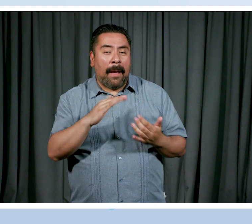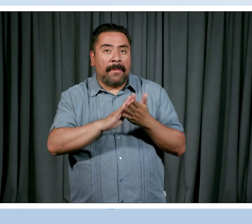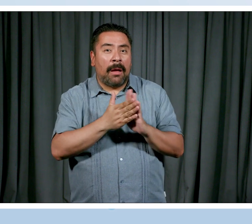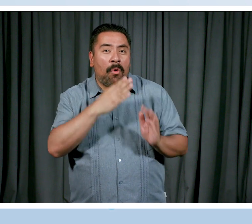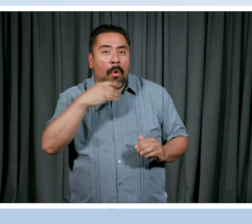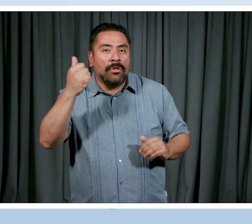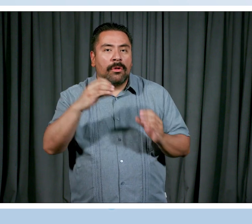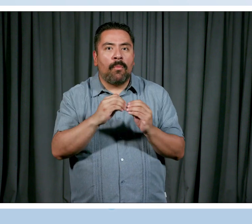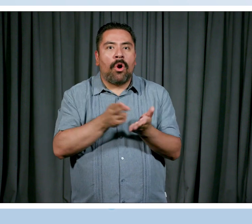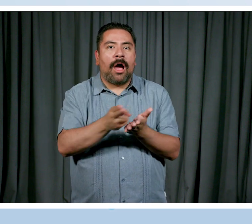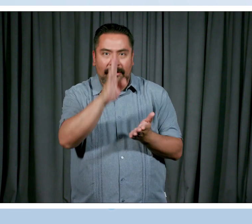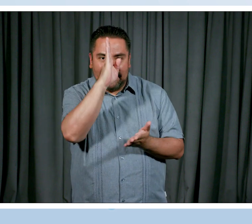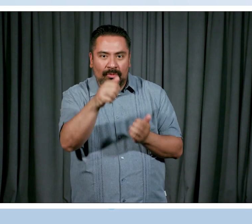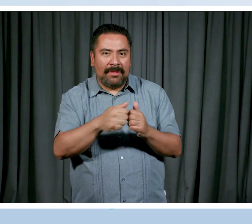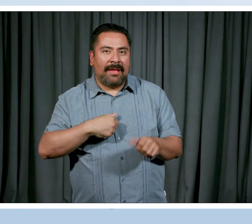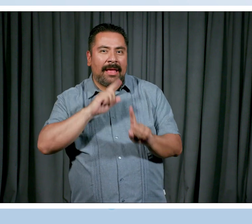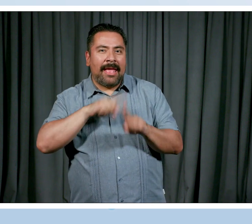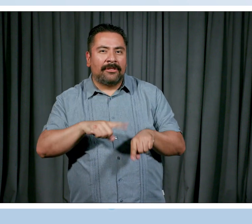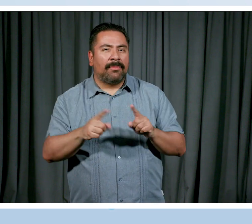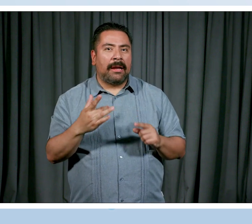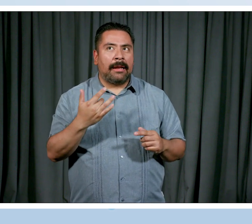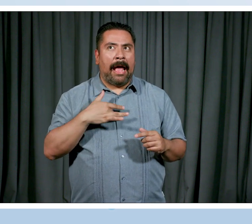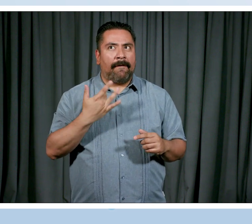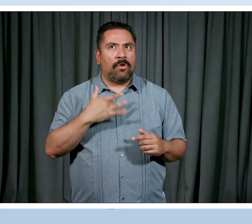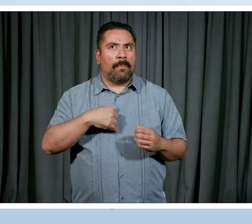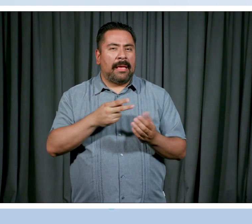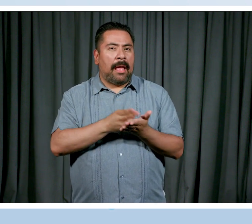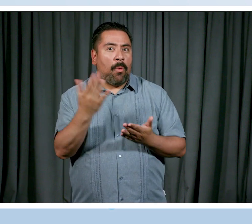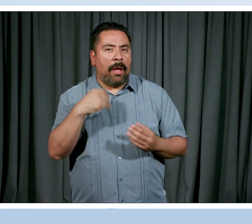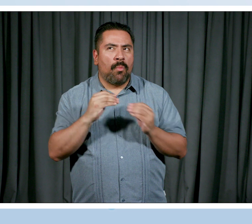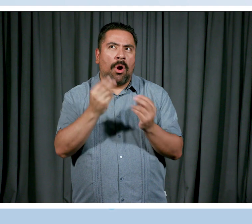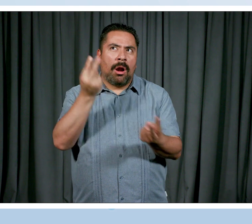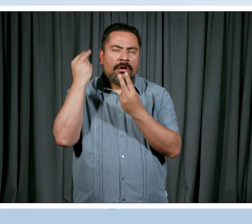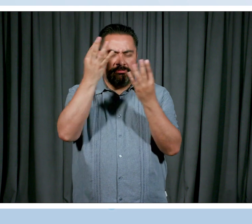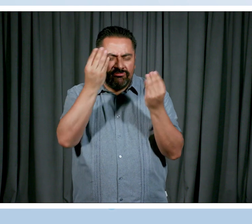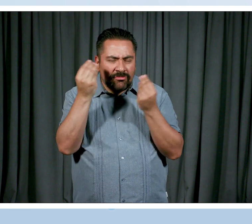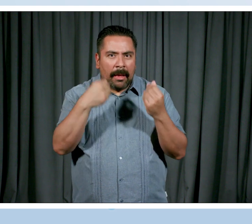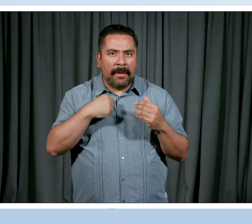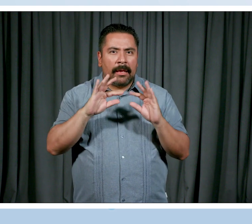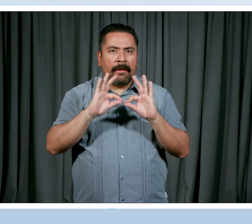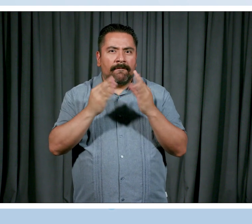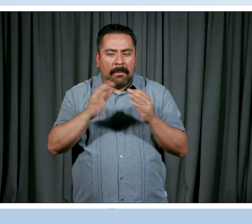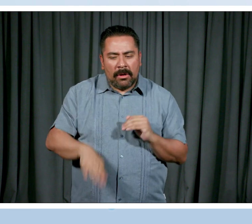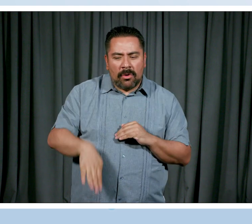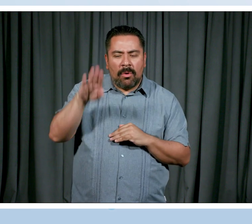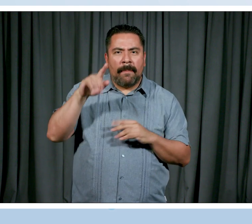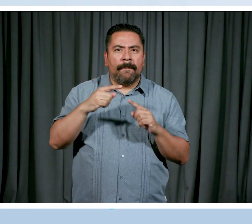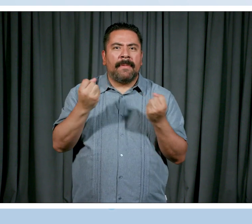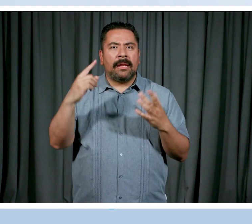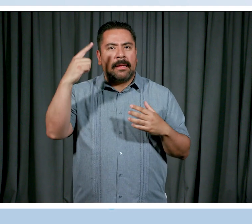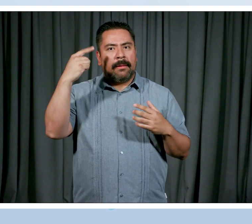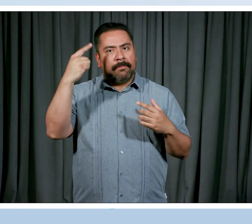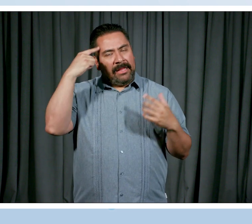honest I get with this answer, I feel like, but maybe it's because of more reflection. So I grew up in a family with a lot of mental health challenges. And